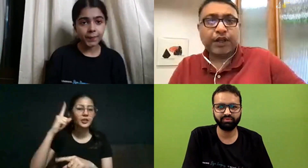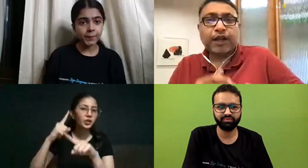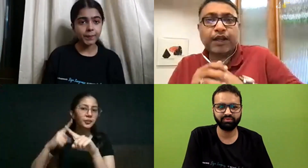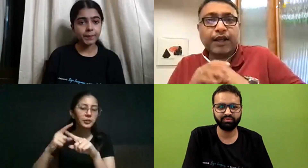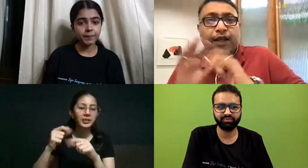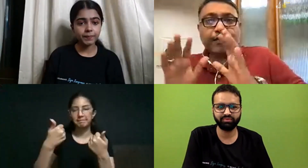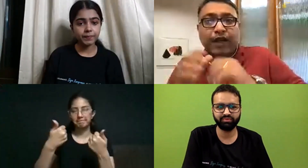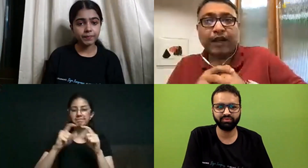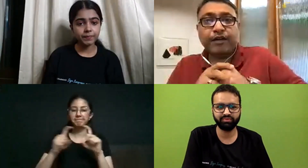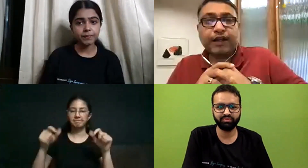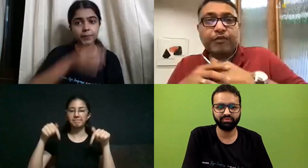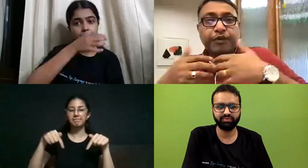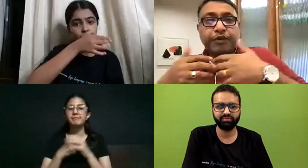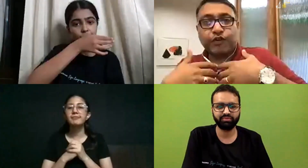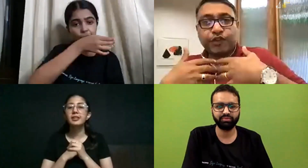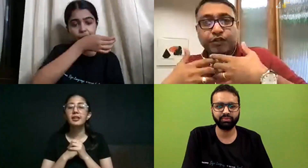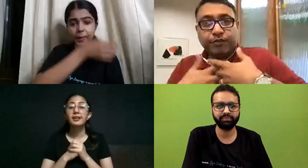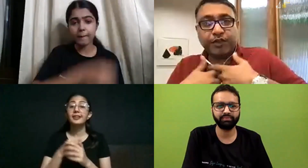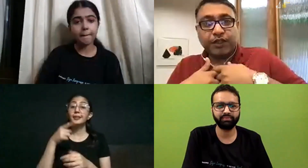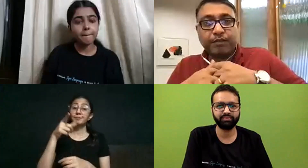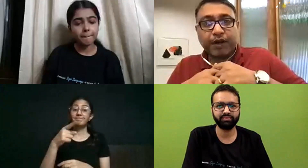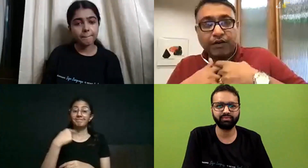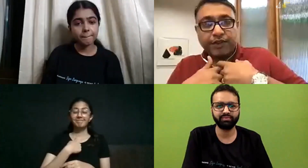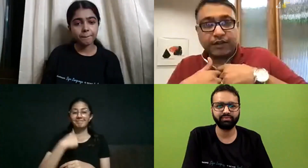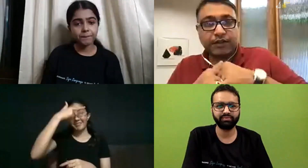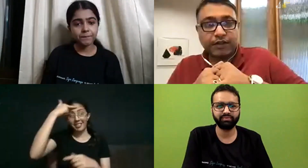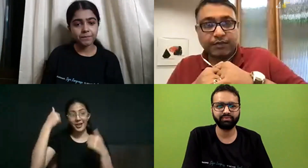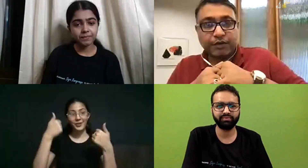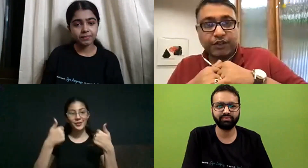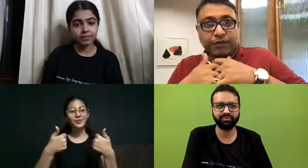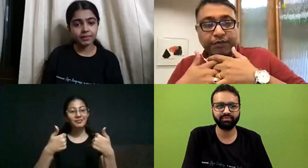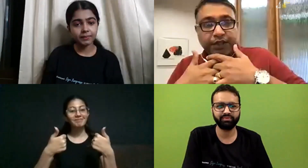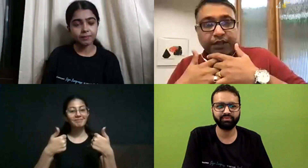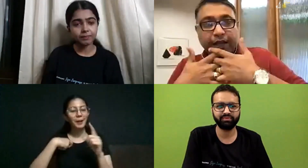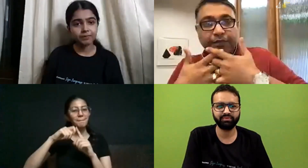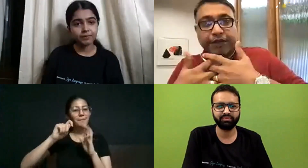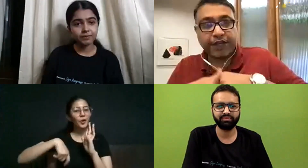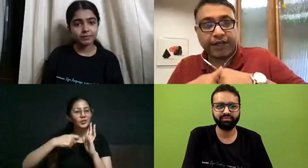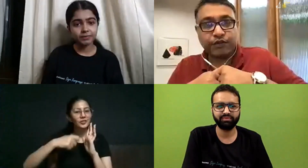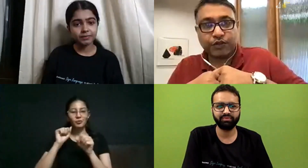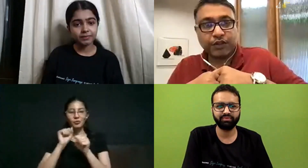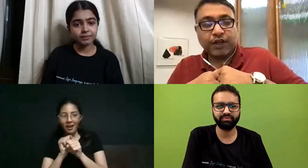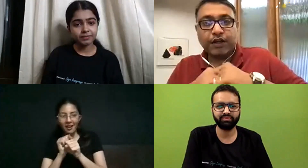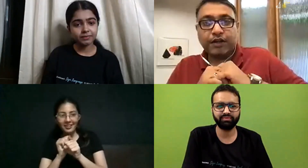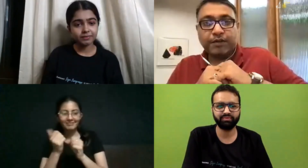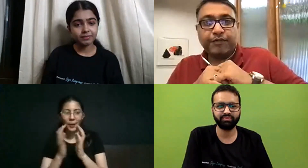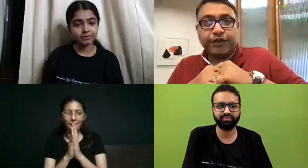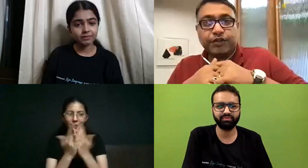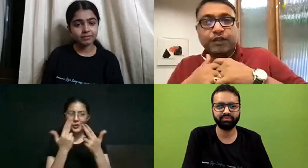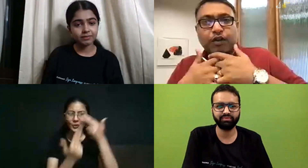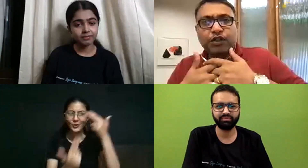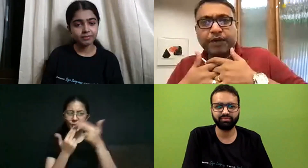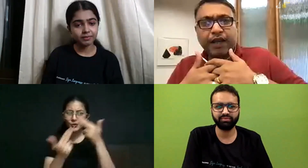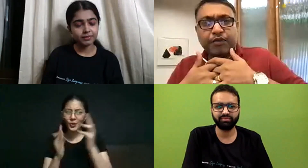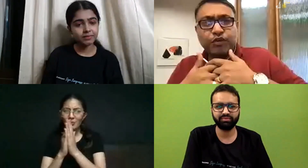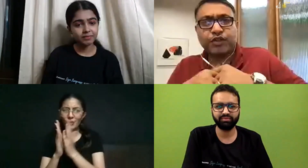Sorry. Yeah, and we were fortunate to be a part of that project where we helped them create those videos.